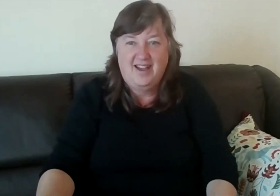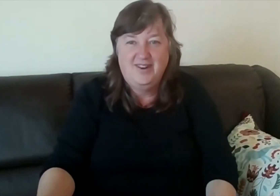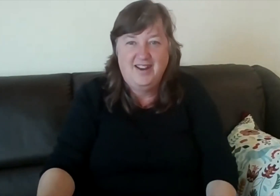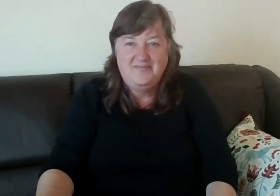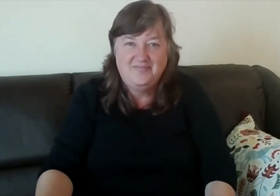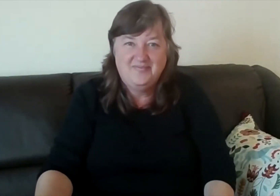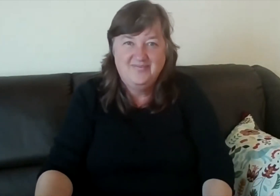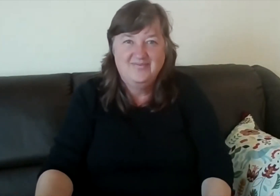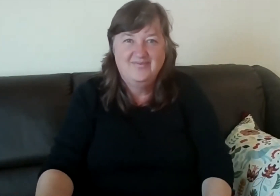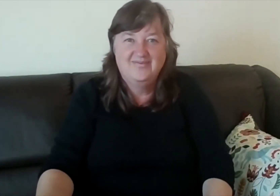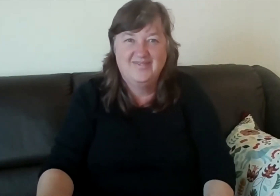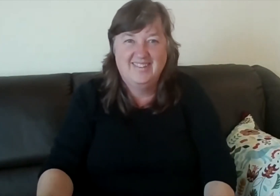way.